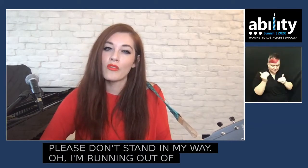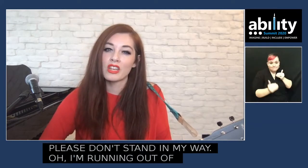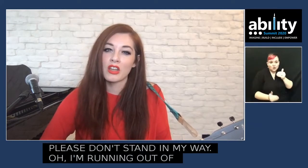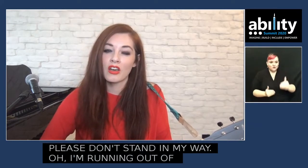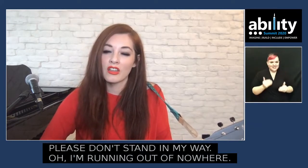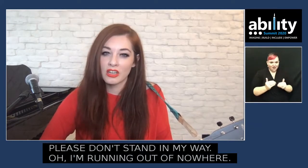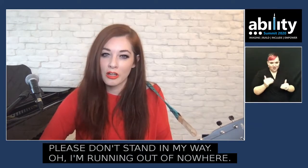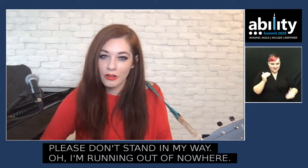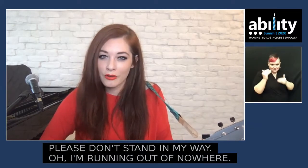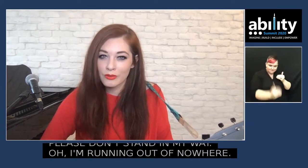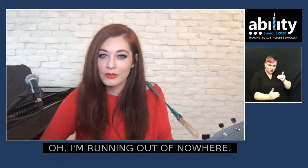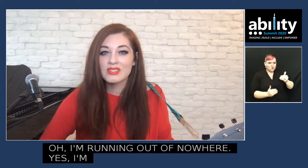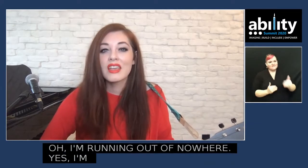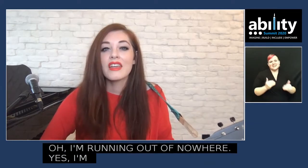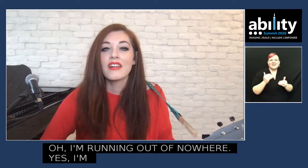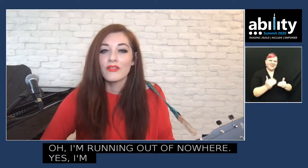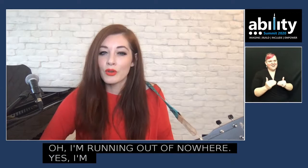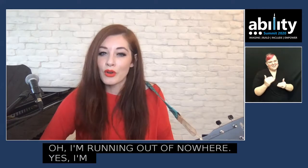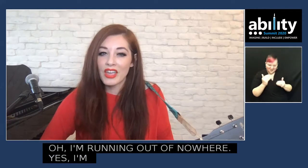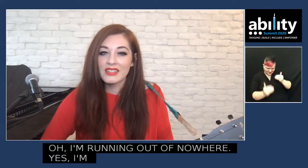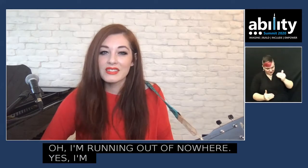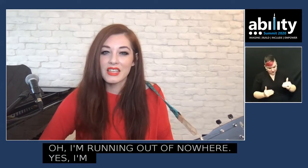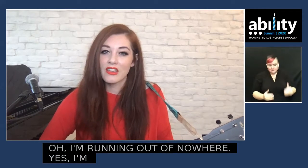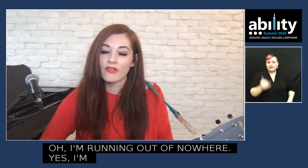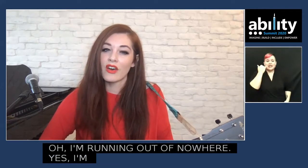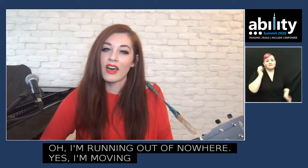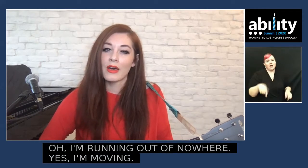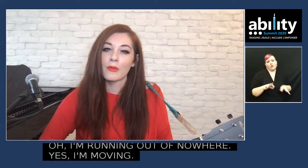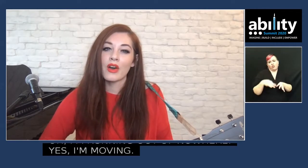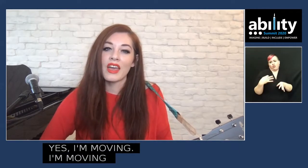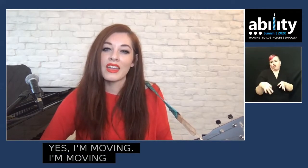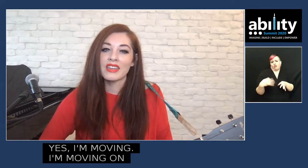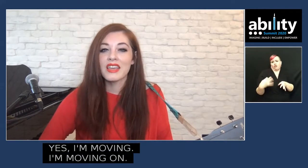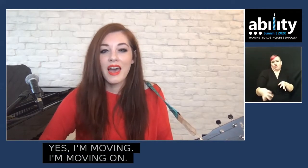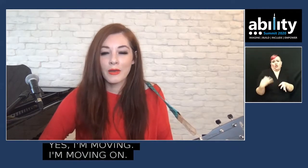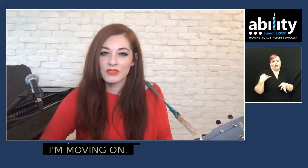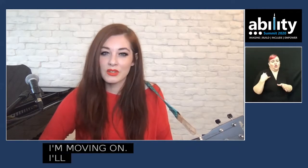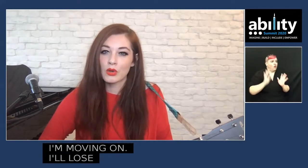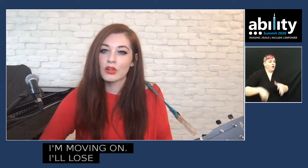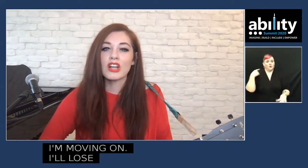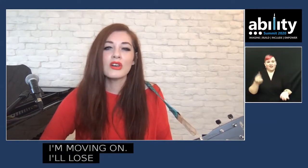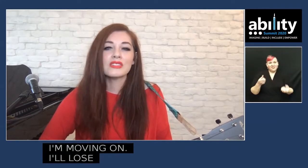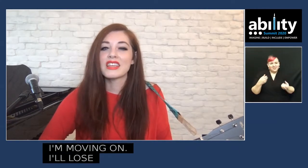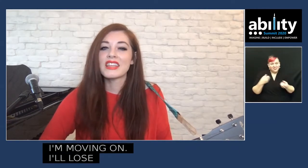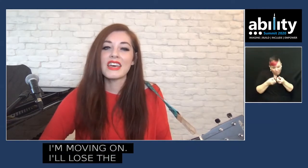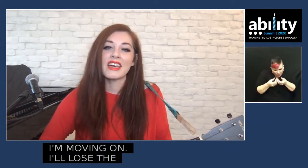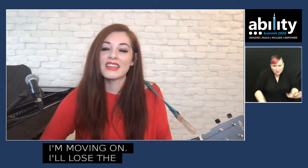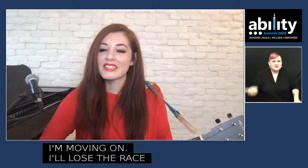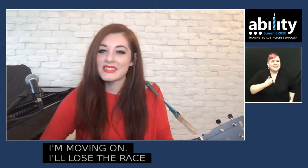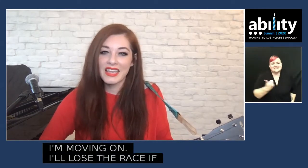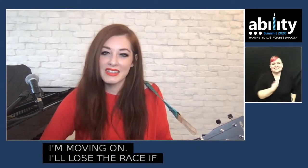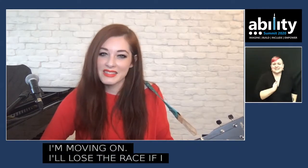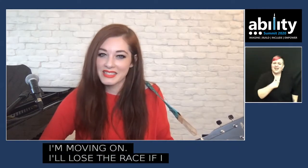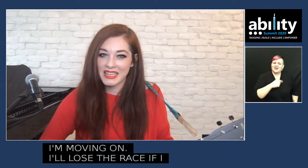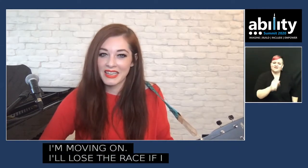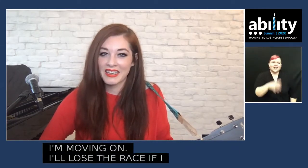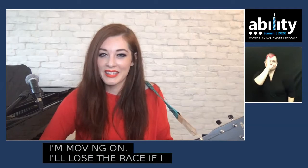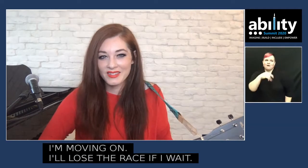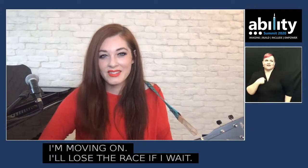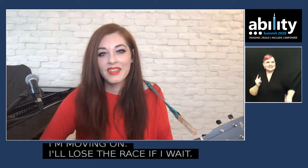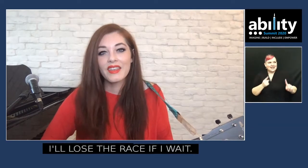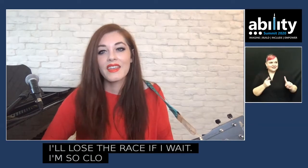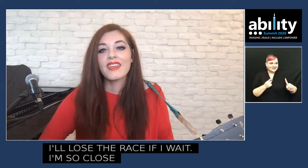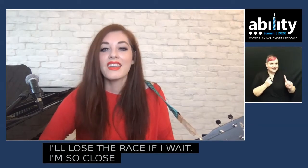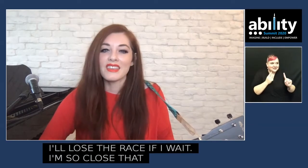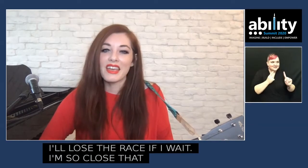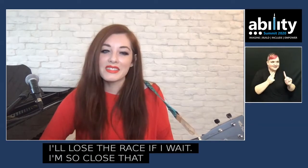I'll lose the race if I wait. I'm so close that I can taste